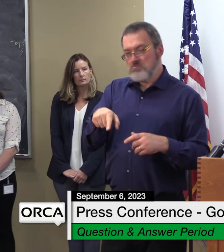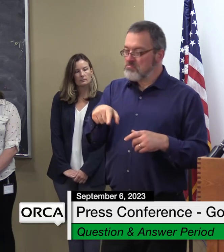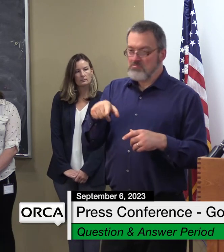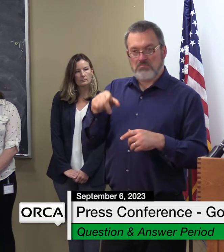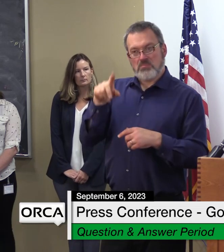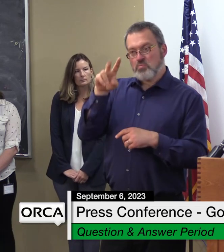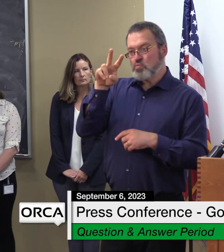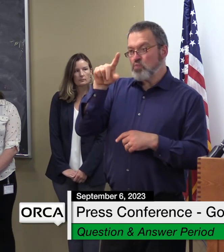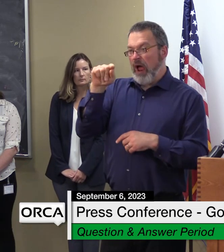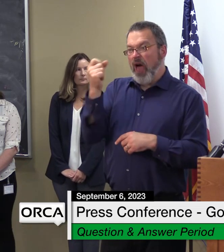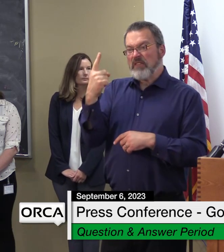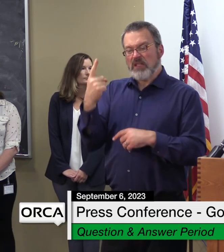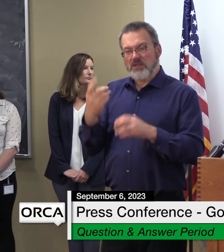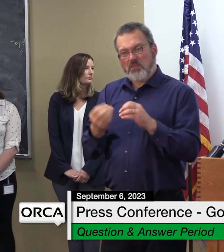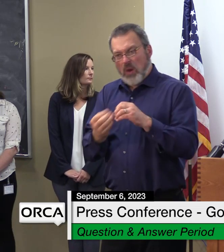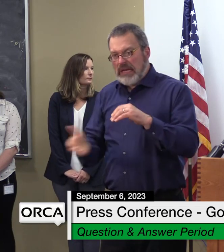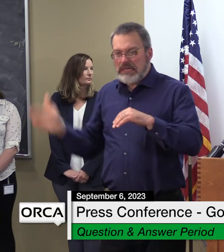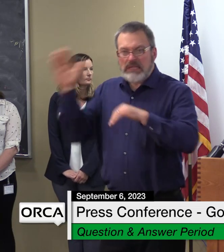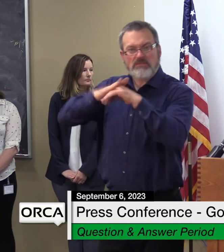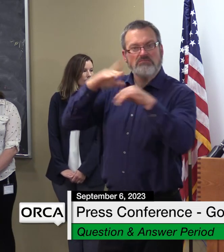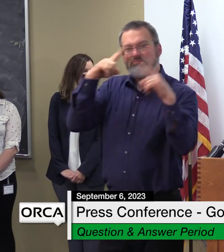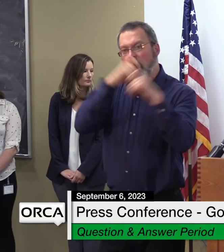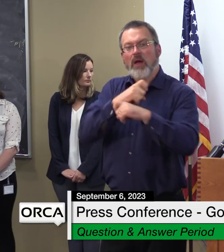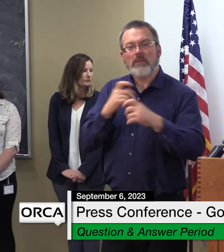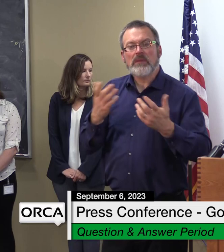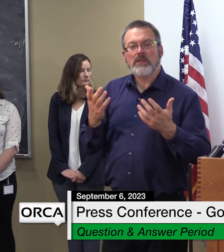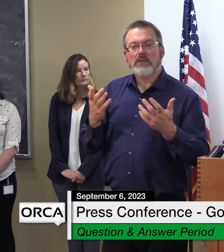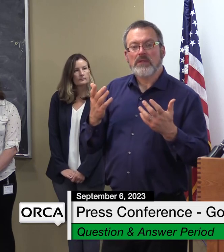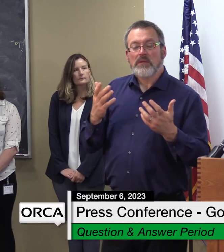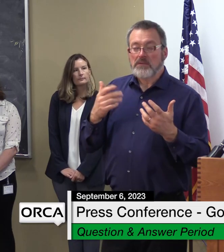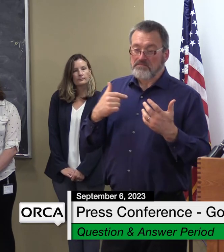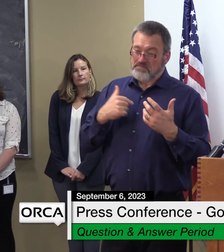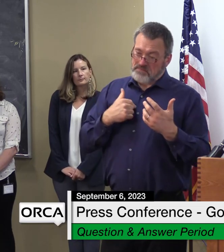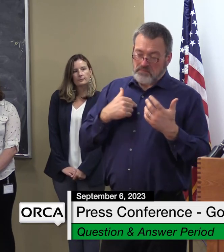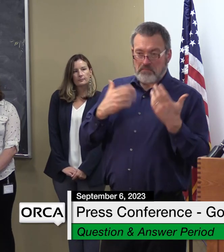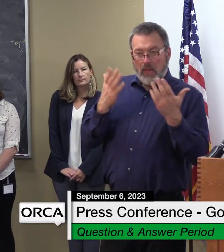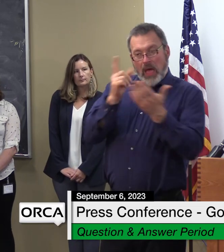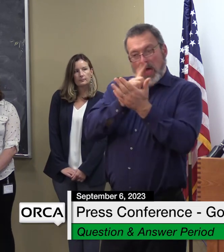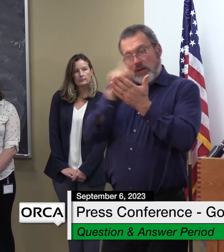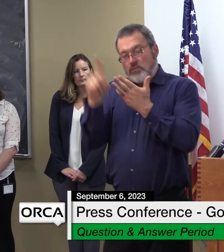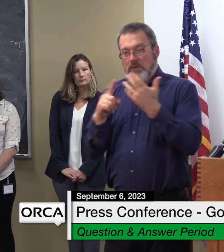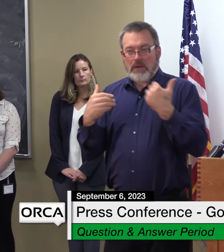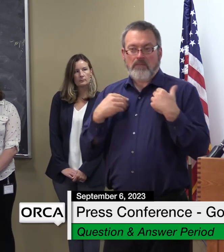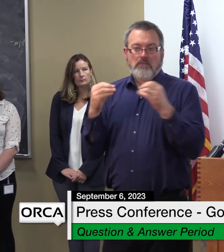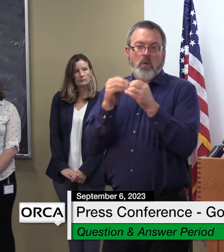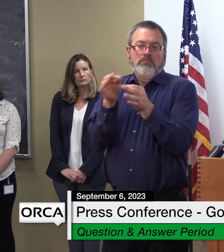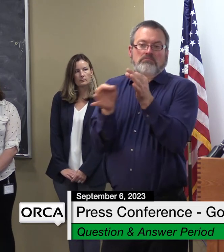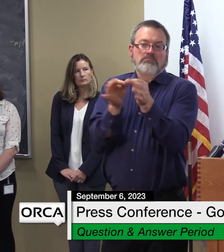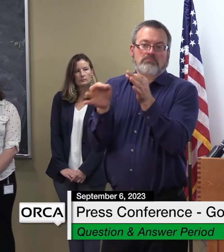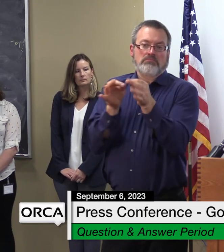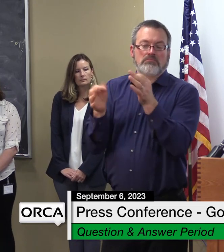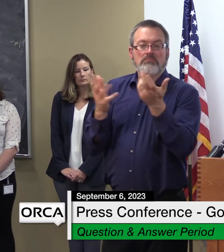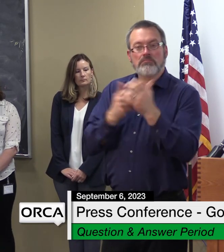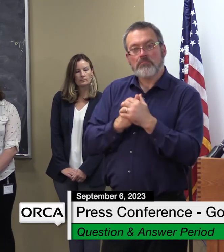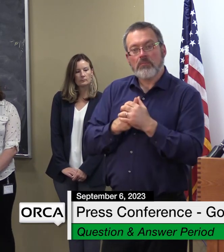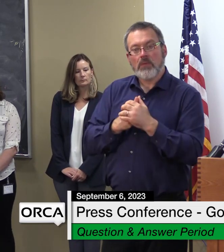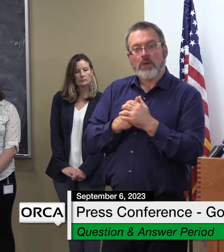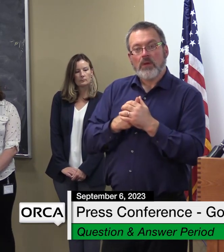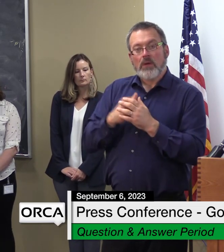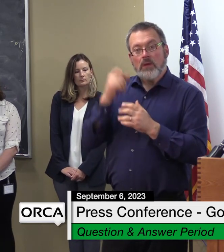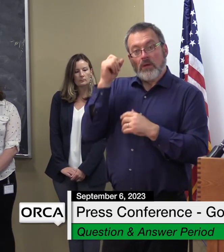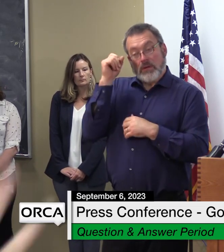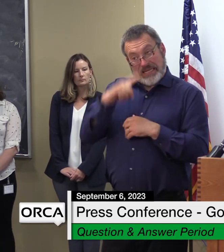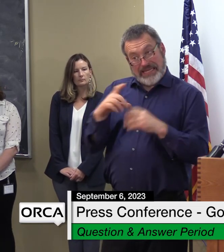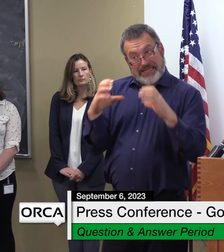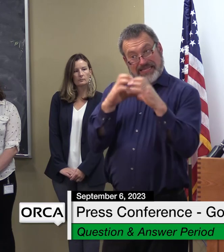and we should have more to say on that next week. But we want to get those off the lot just as quick as we